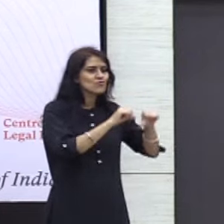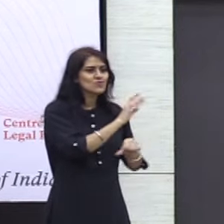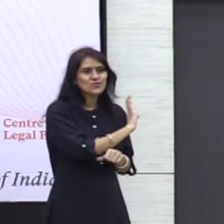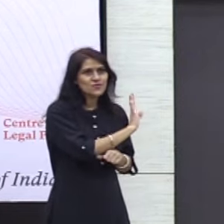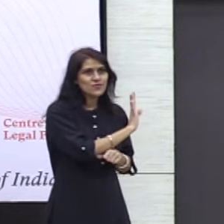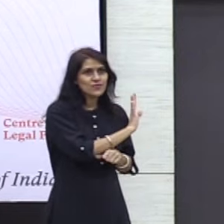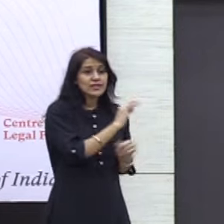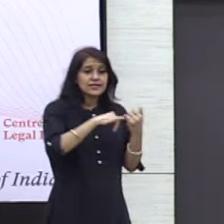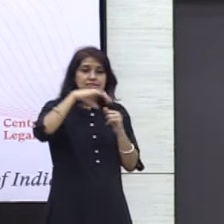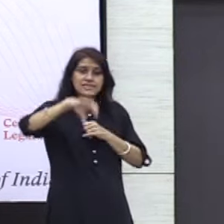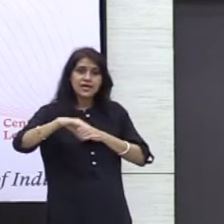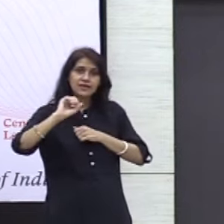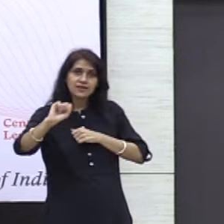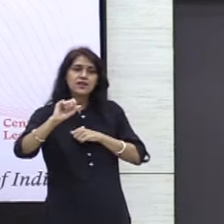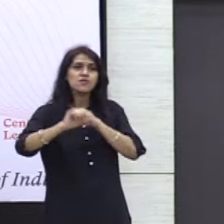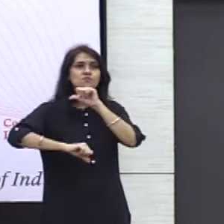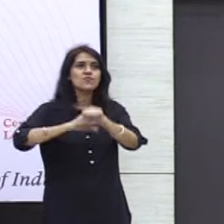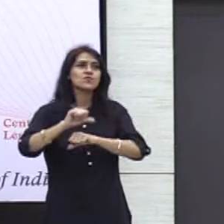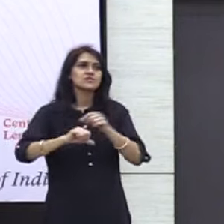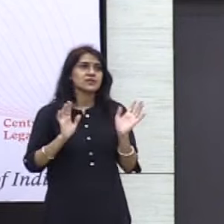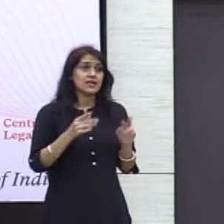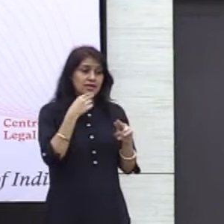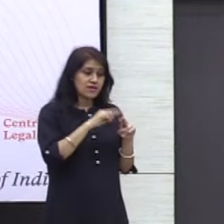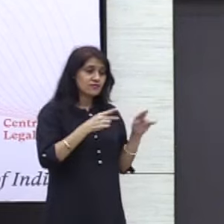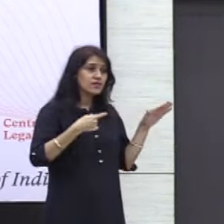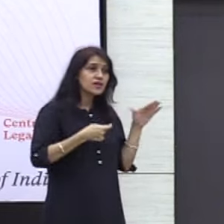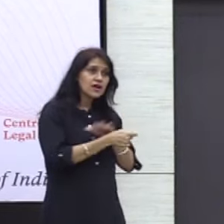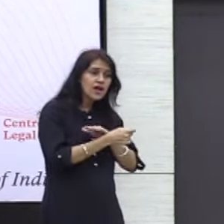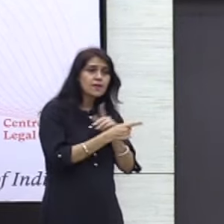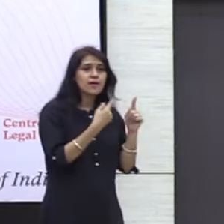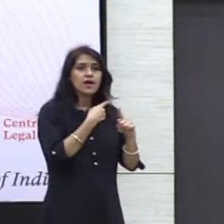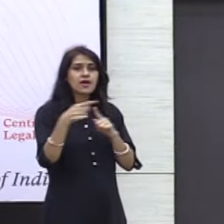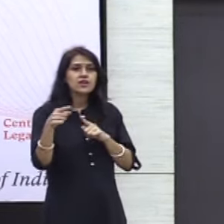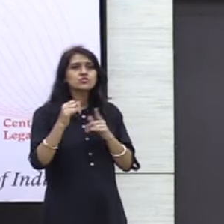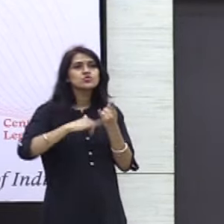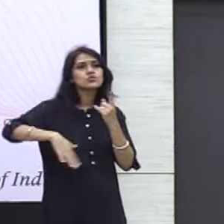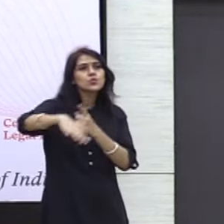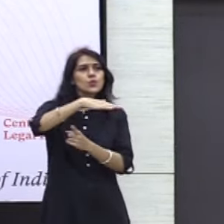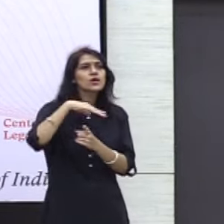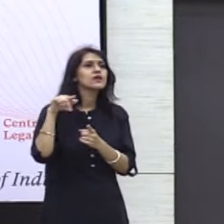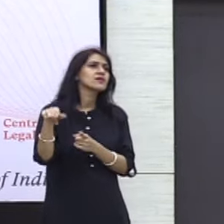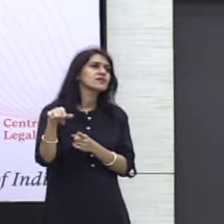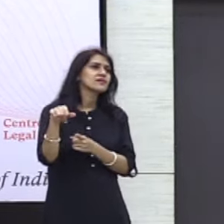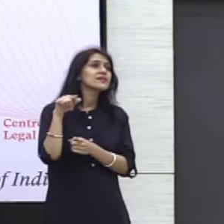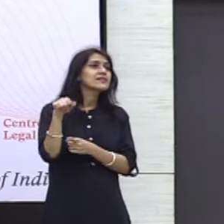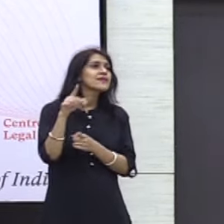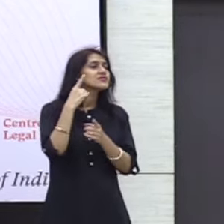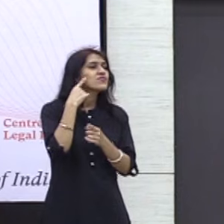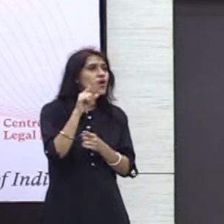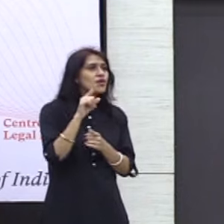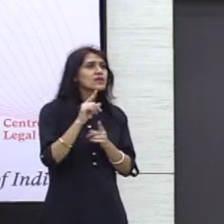So therefore, it's a crime against society. So if you do not conform to the